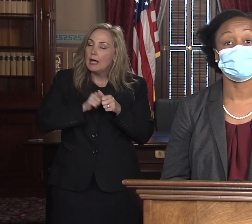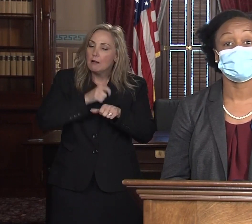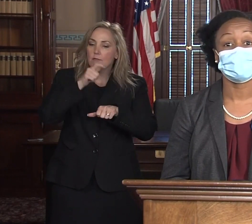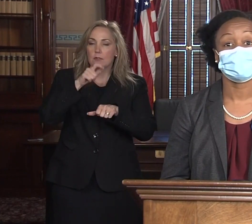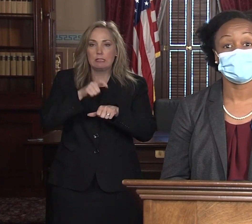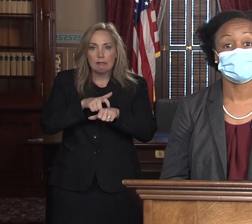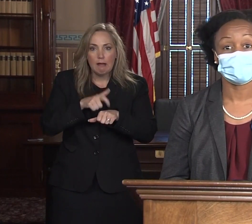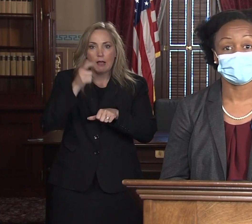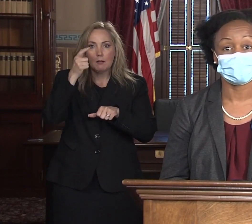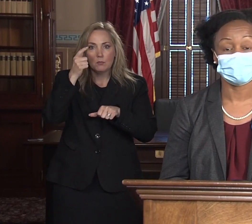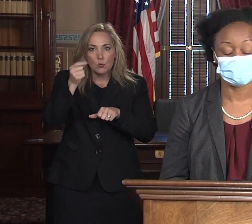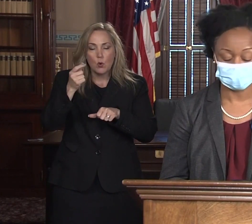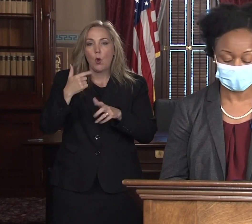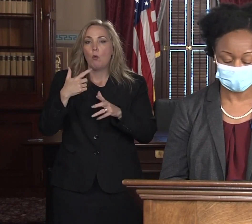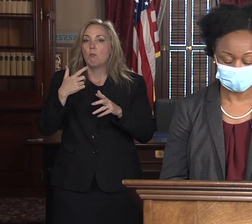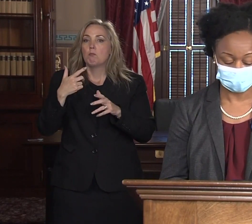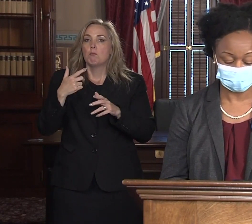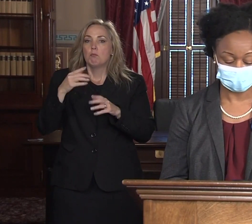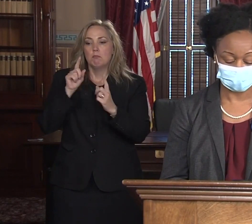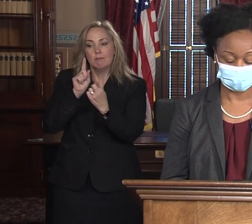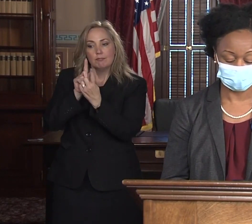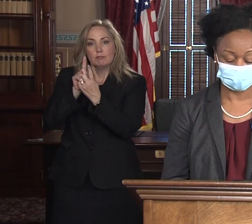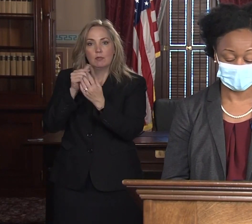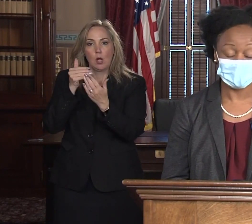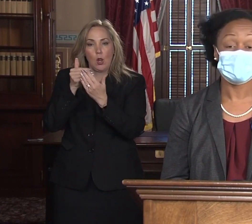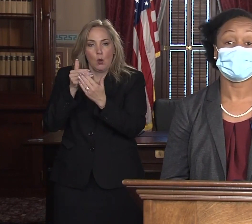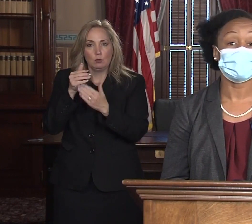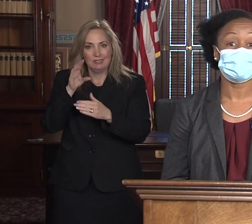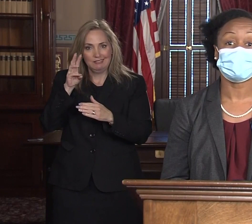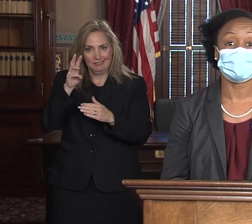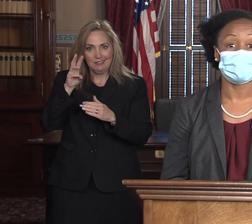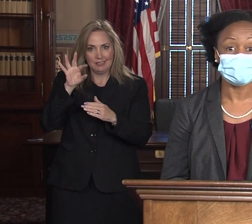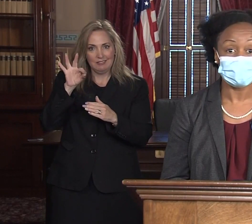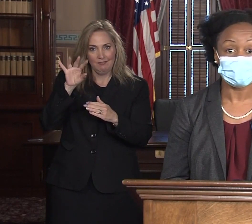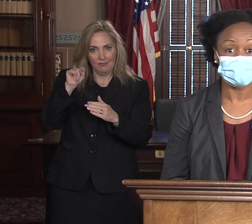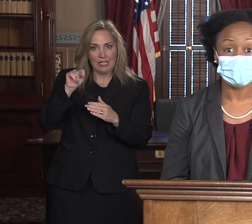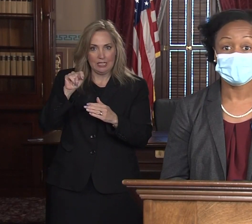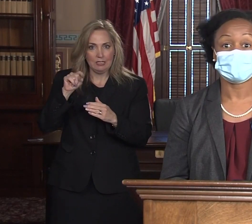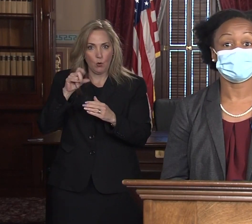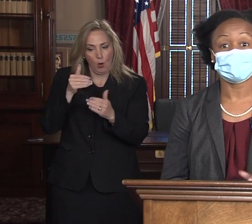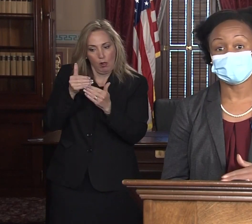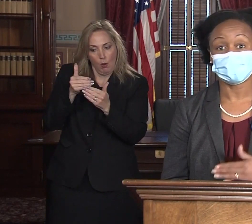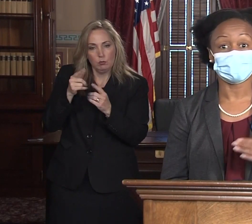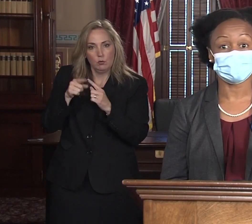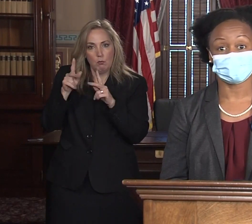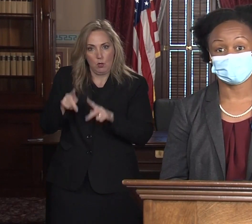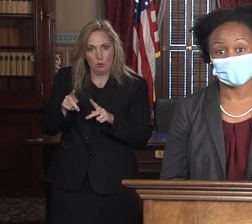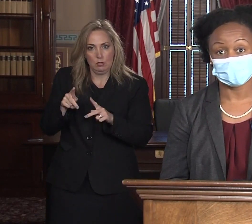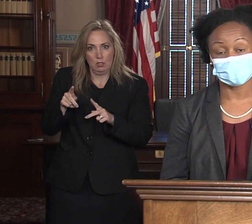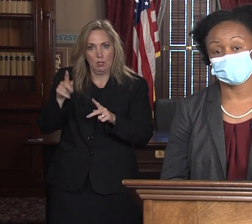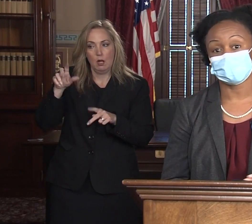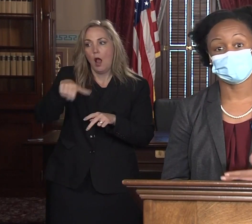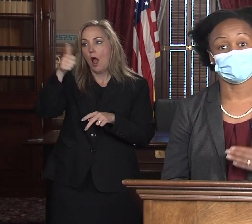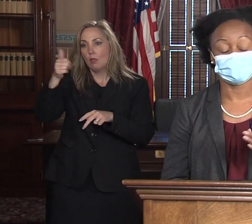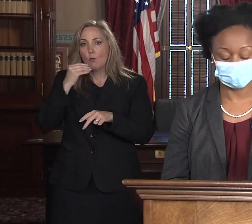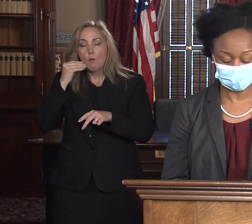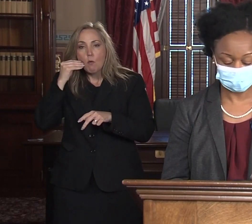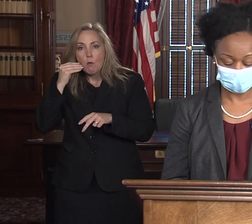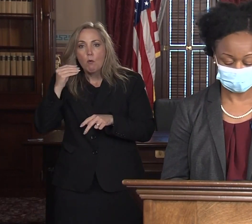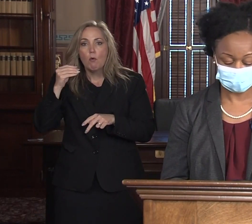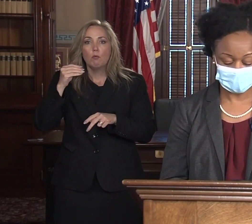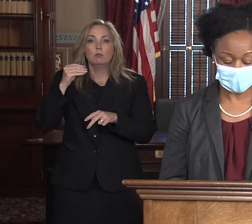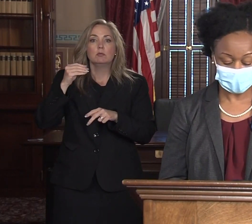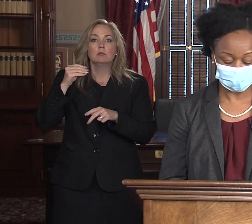to be within 6 feet of someone else who's not a part of your own household. That means in your own home, that means in the homes of your family members, the homes of